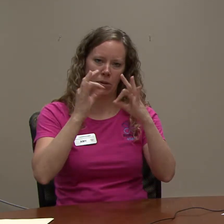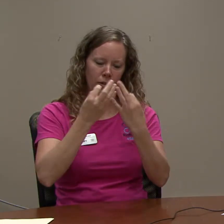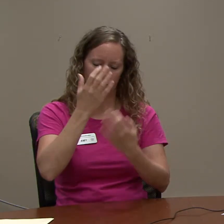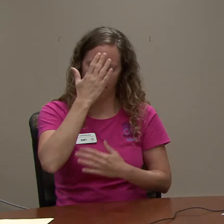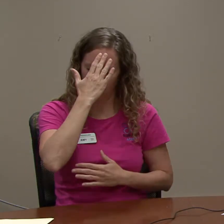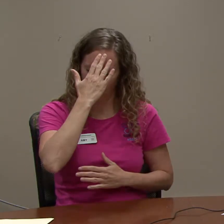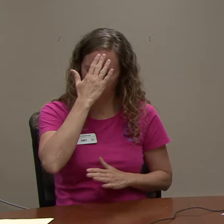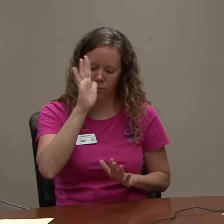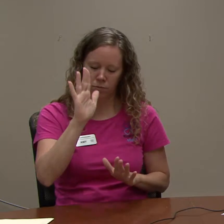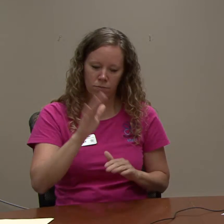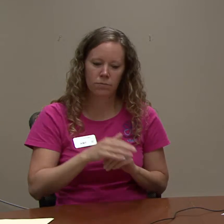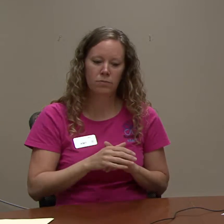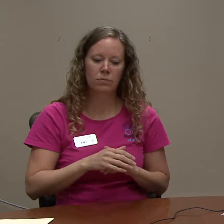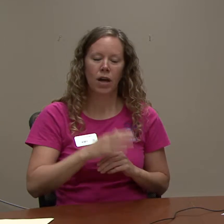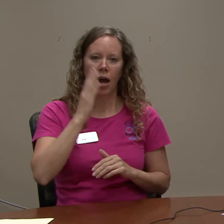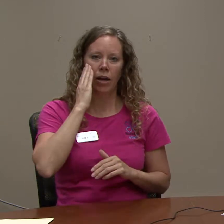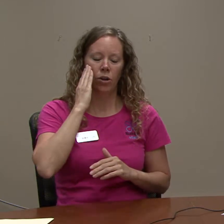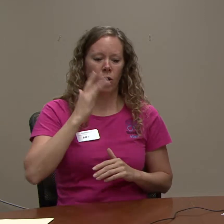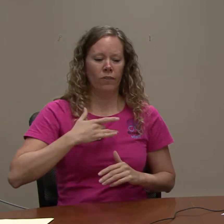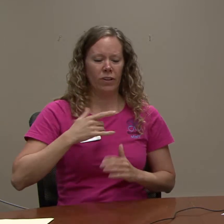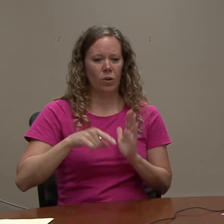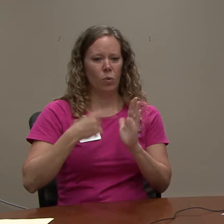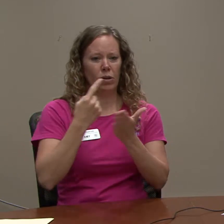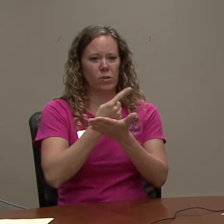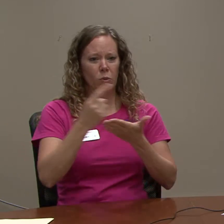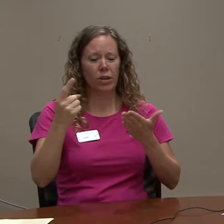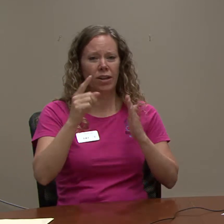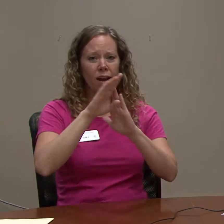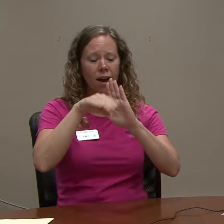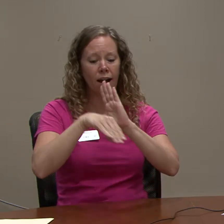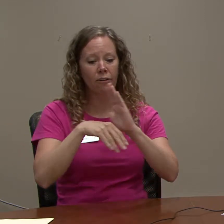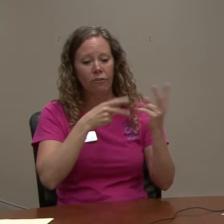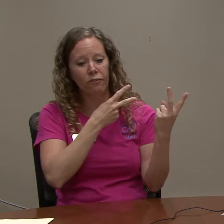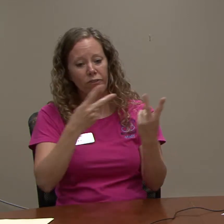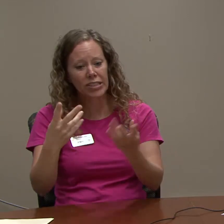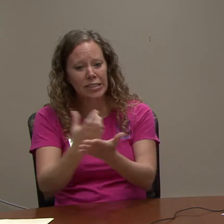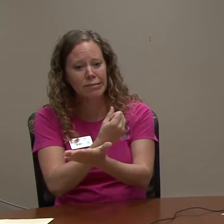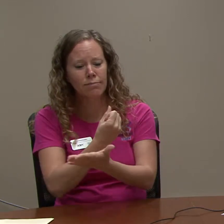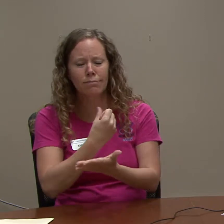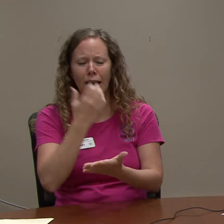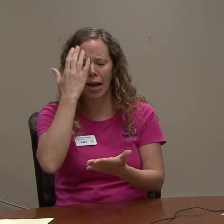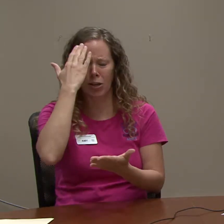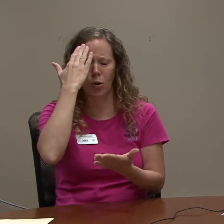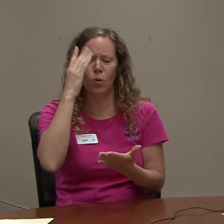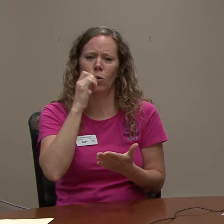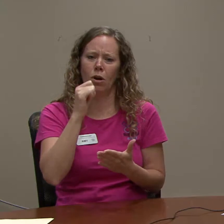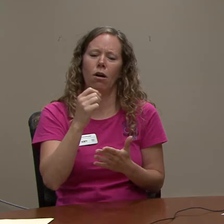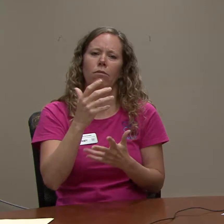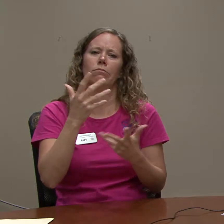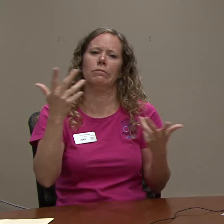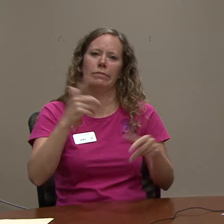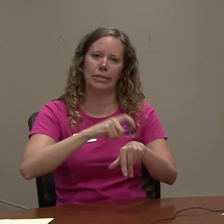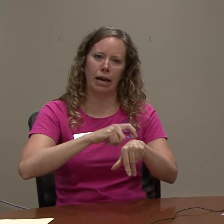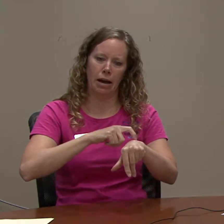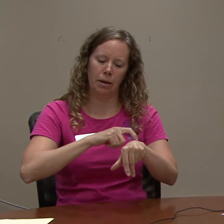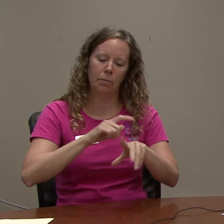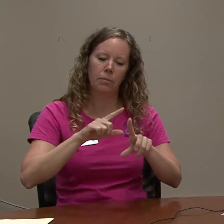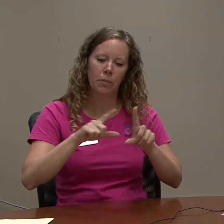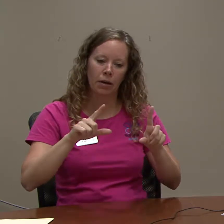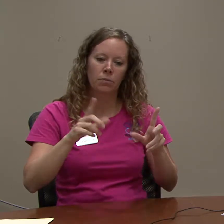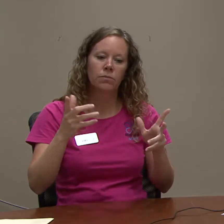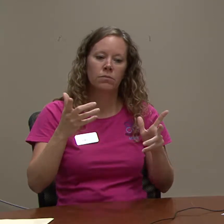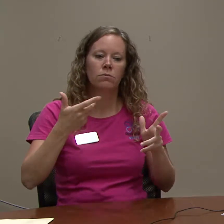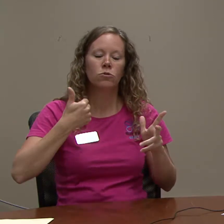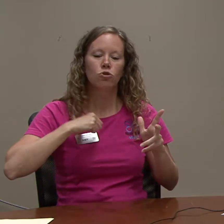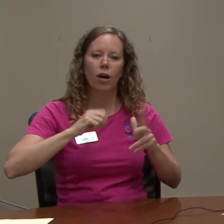that, half an hour of visit once a week isn't very much either. So what we've done is we've tried to make your visit